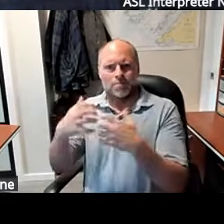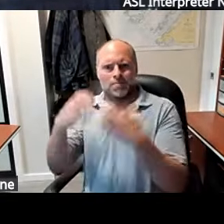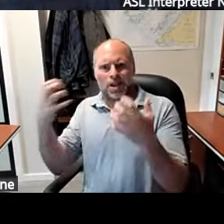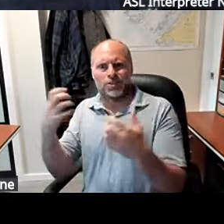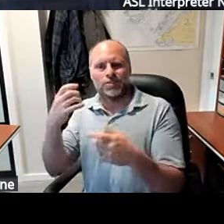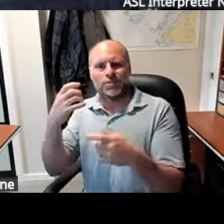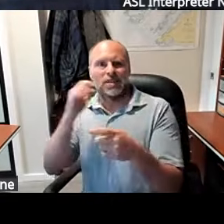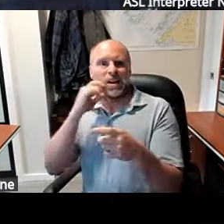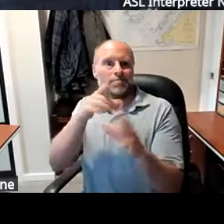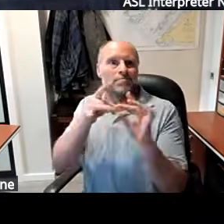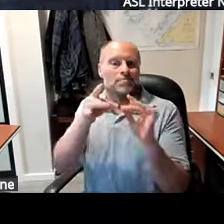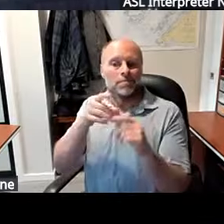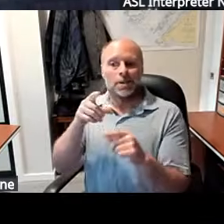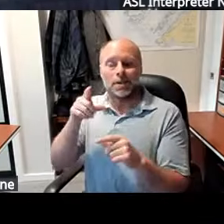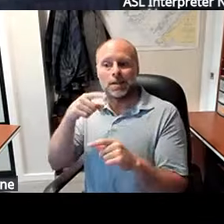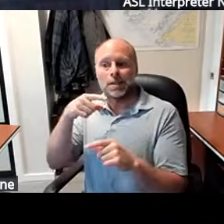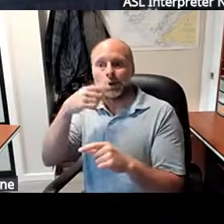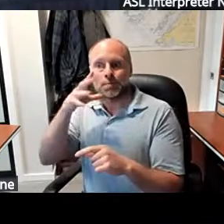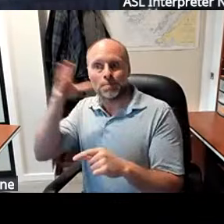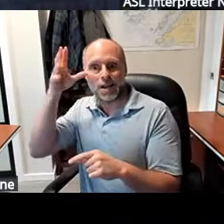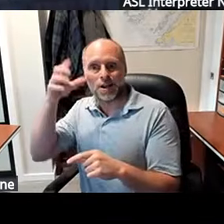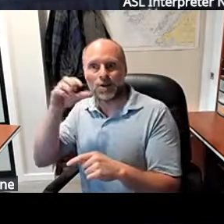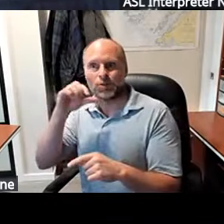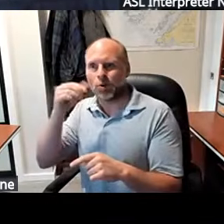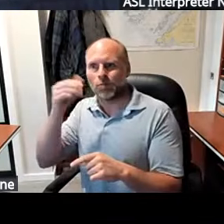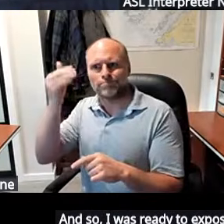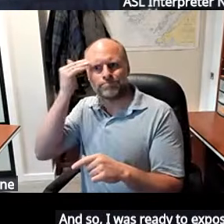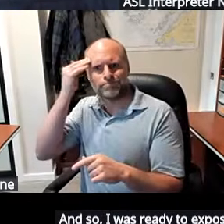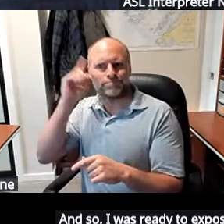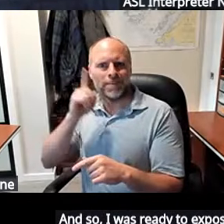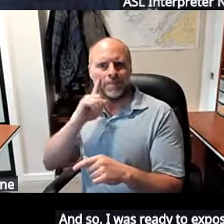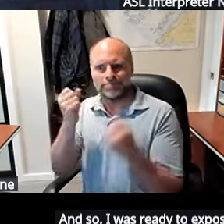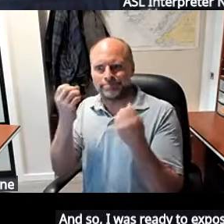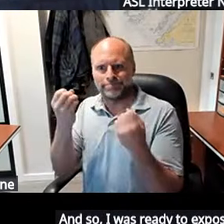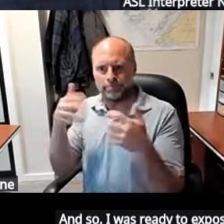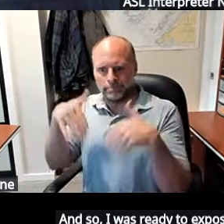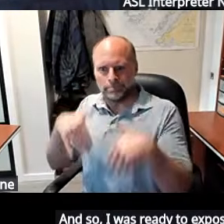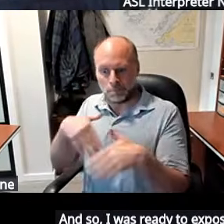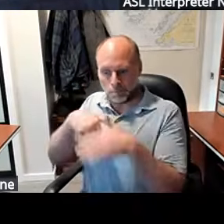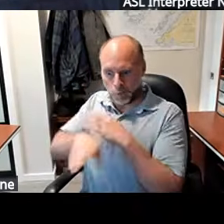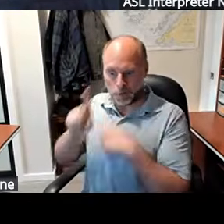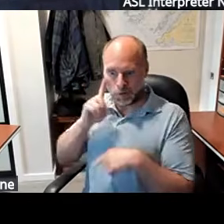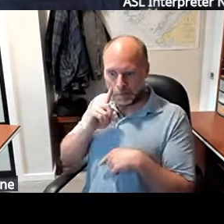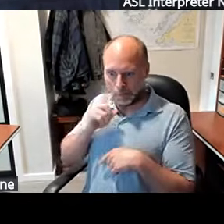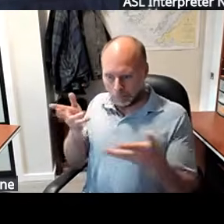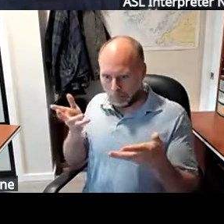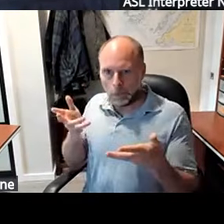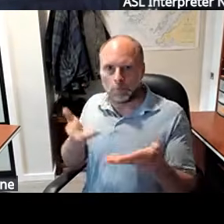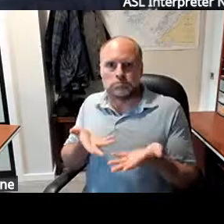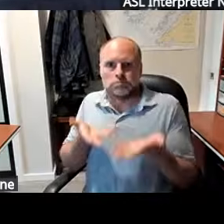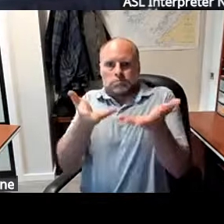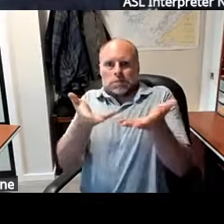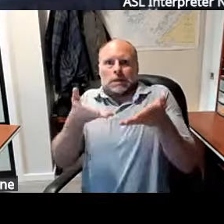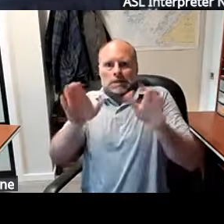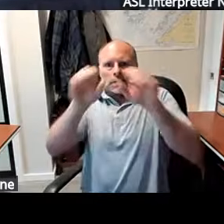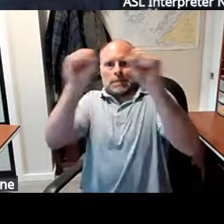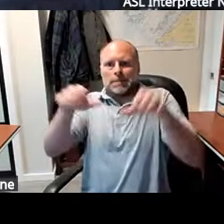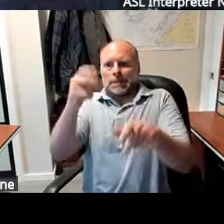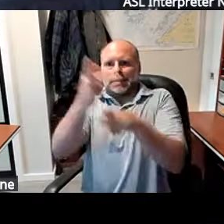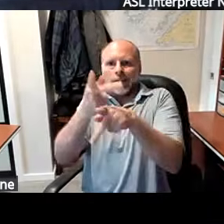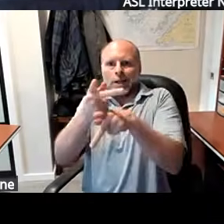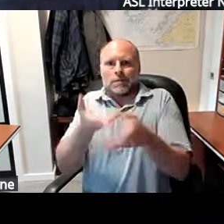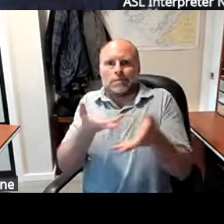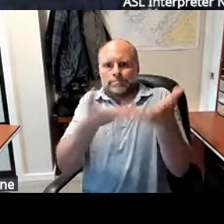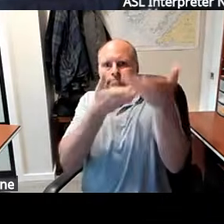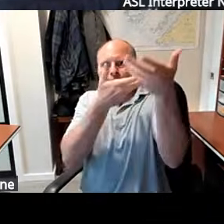ready to expose my daughters to as much language access as possible. A lot of people don't know what to do with a